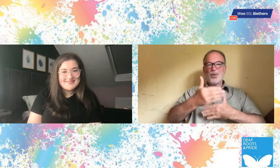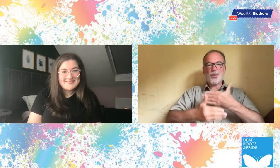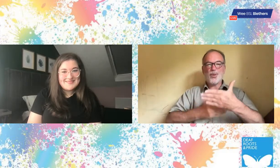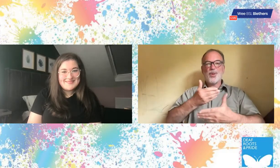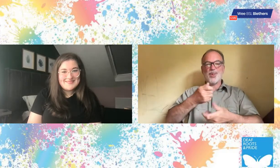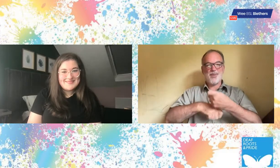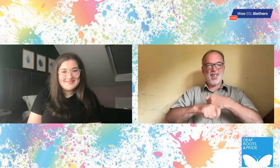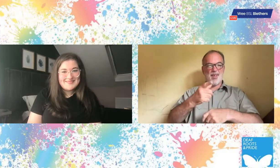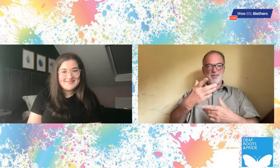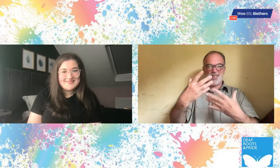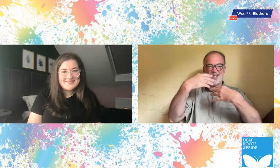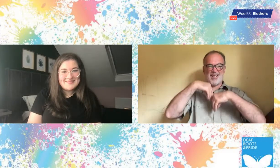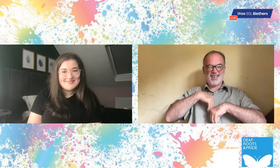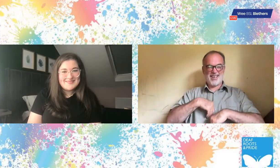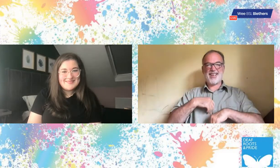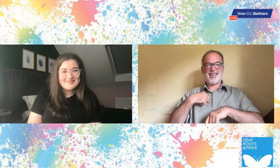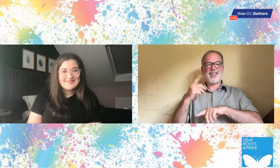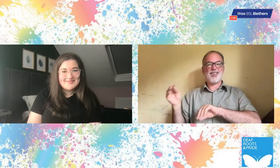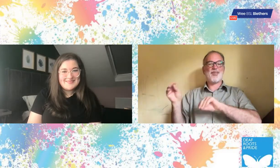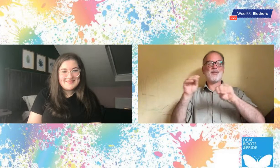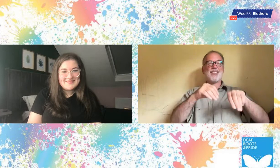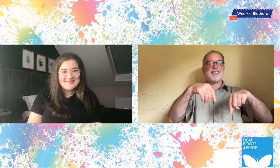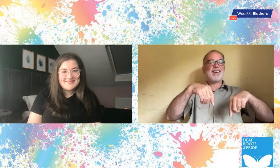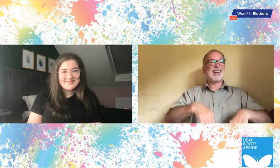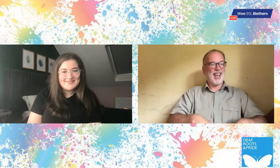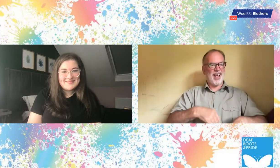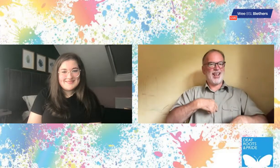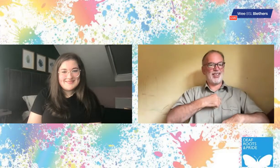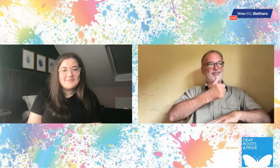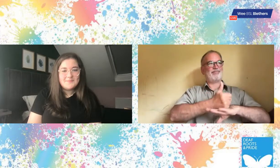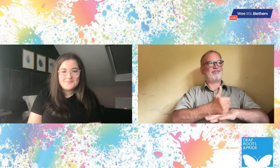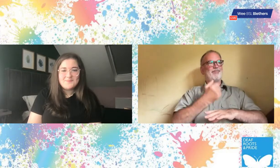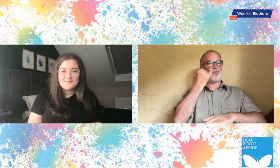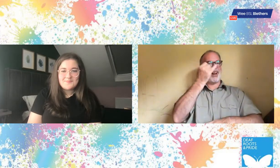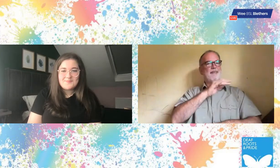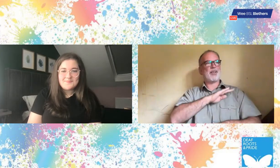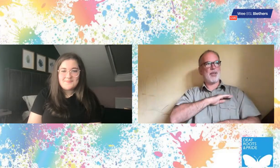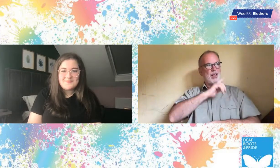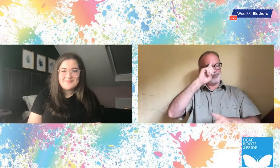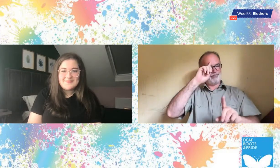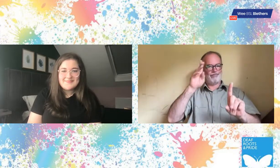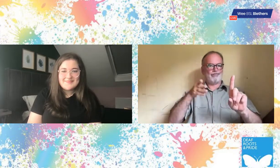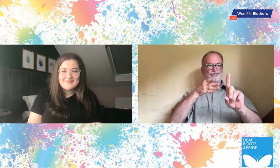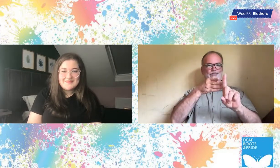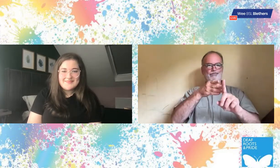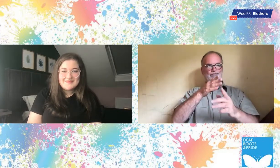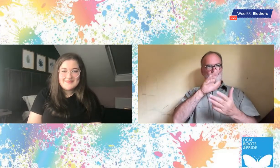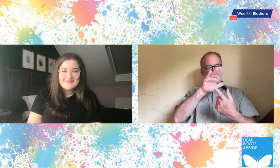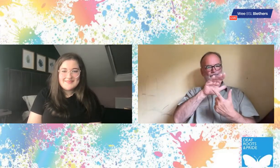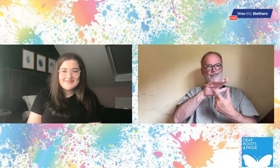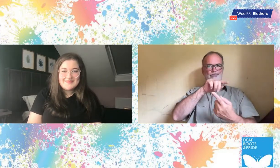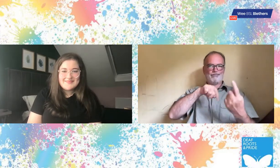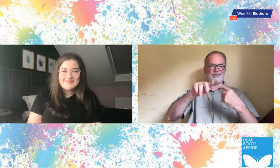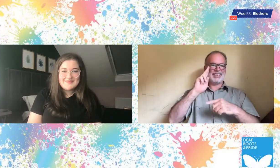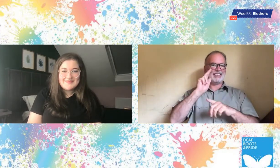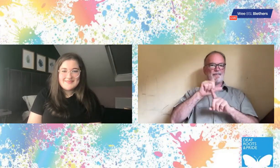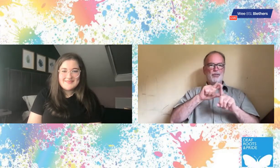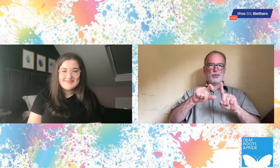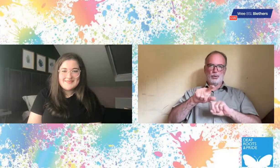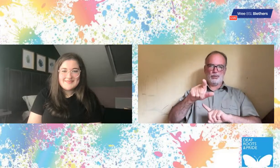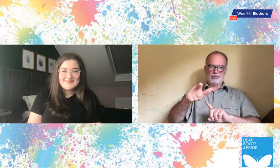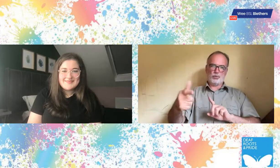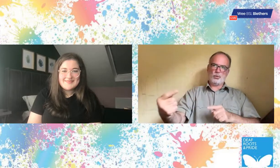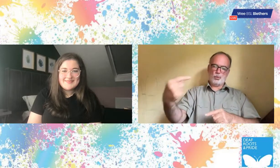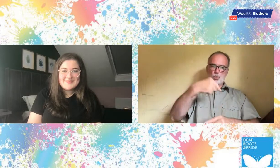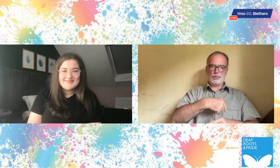talking about animal behavior, what the animals are called, where they're from, and so on. Um, and then eventually